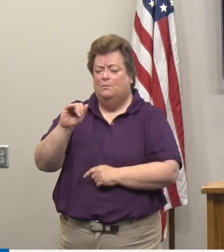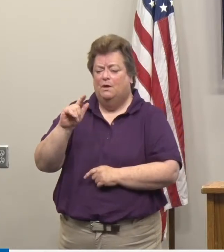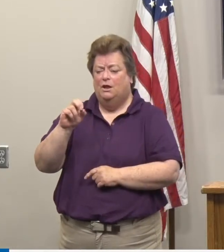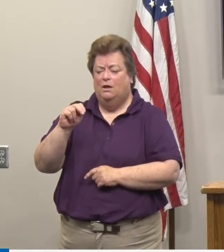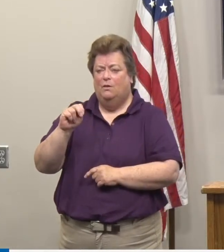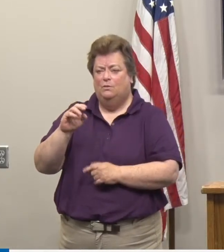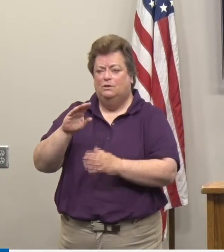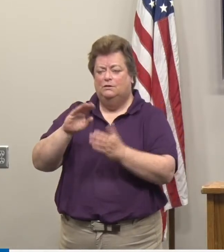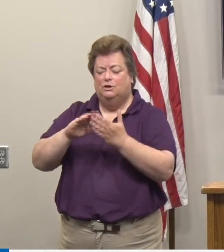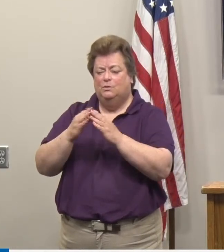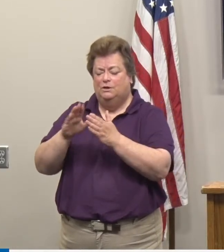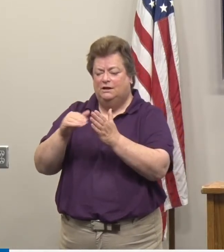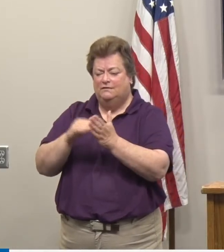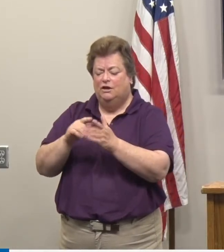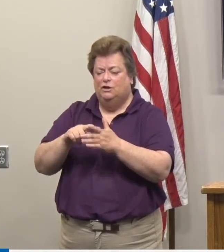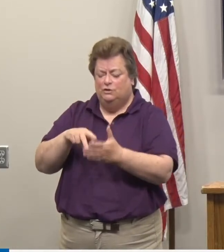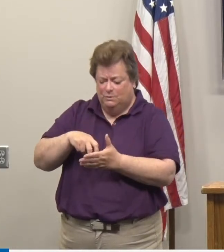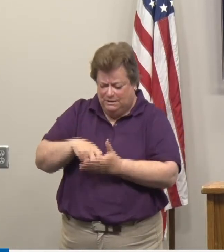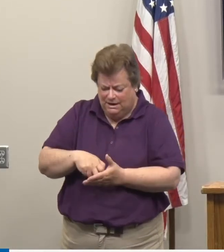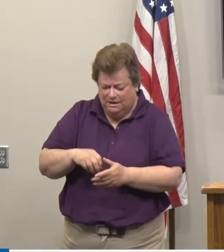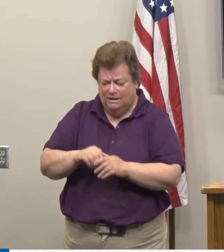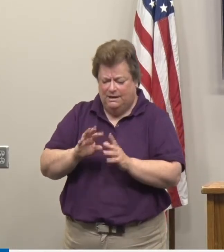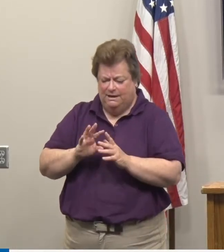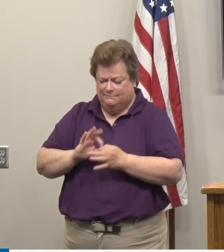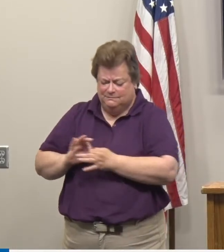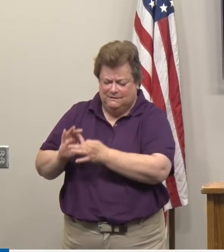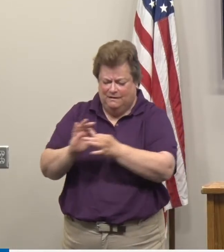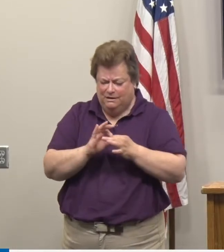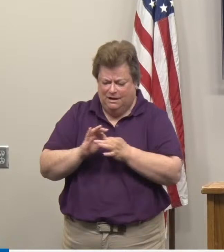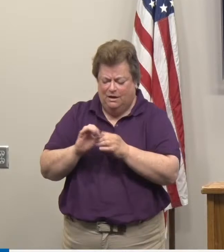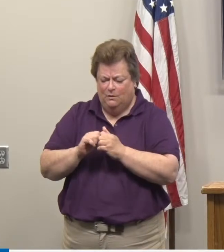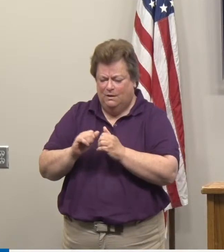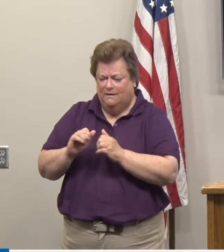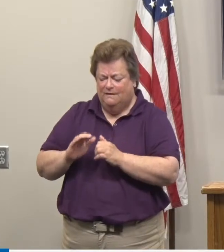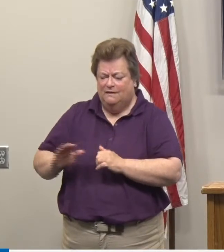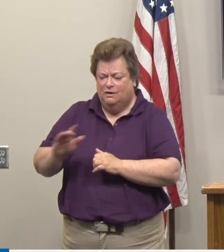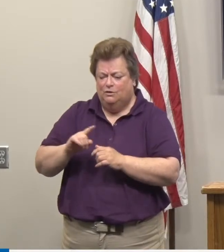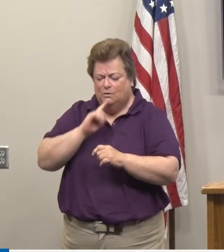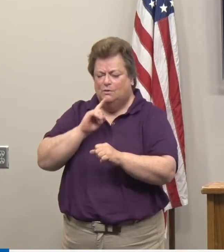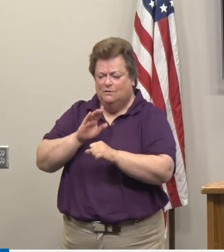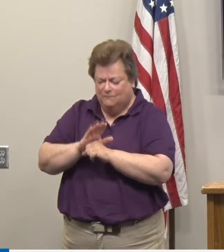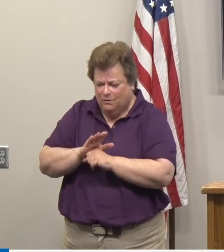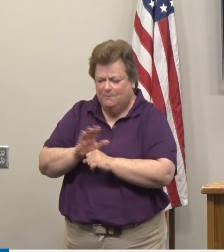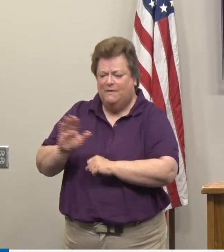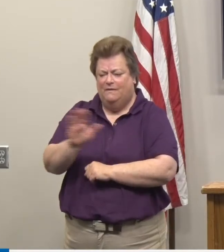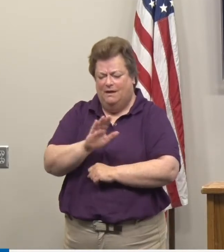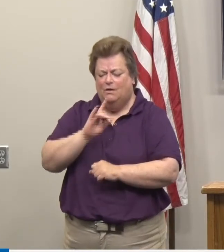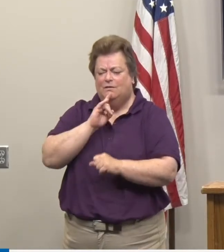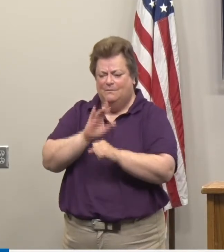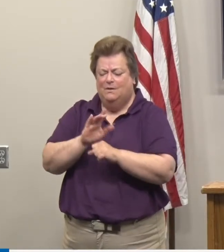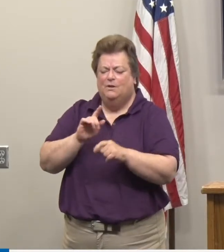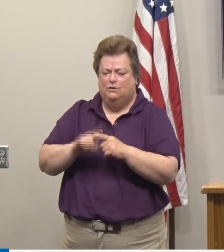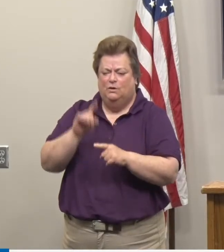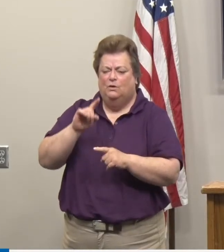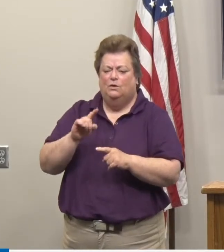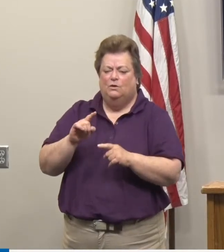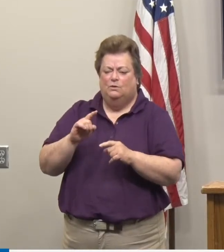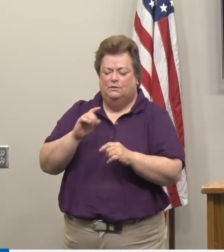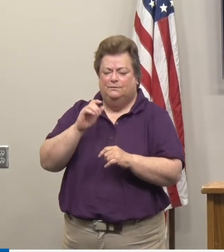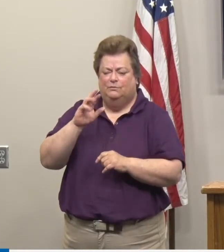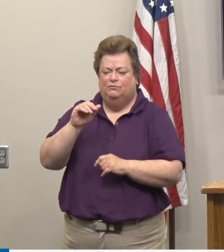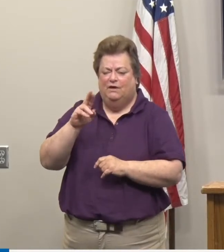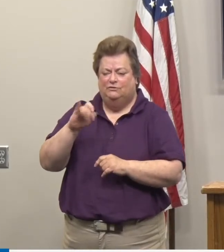kneel in solidarity with our grieving residents and to reaffirm their commitment to racial justice. The events last